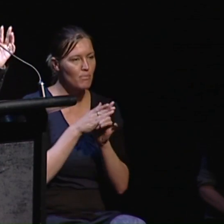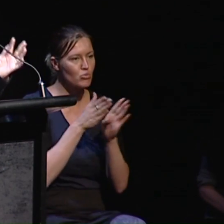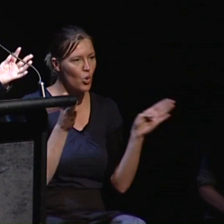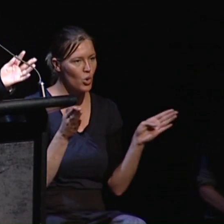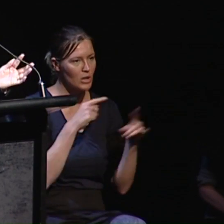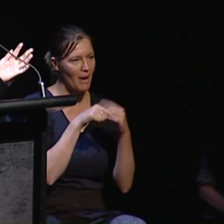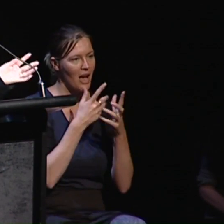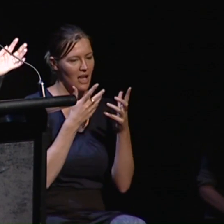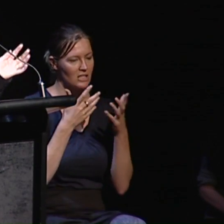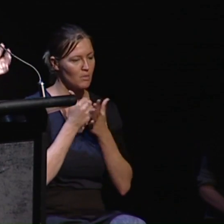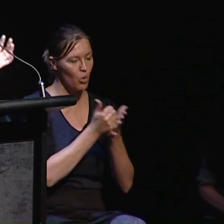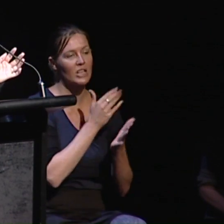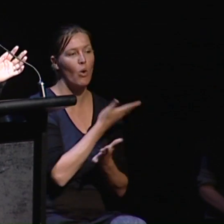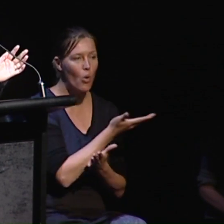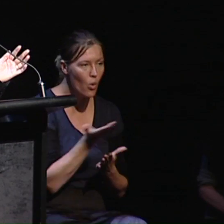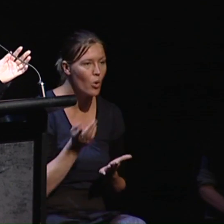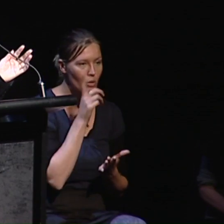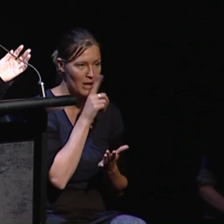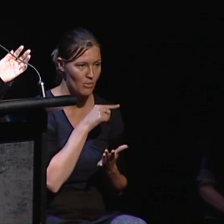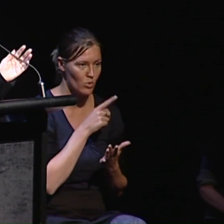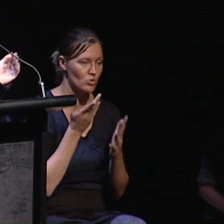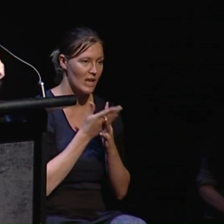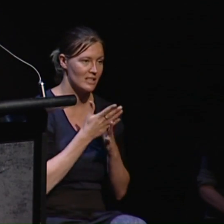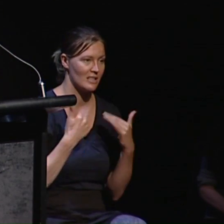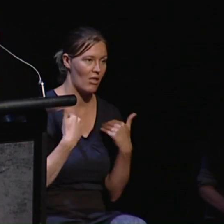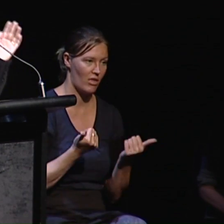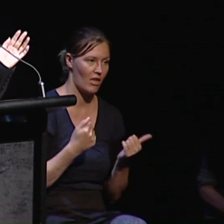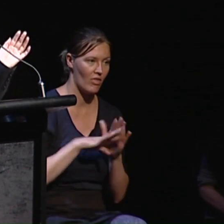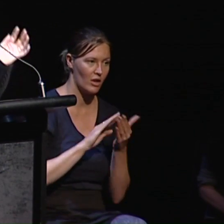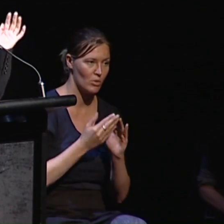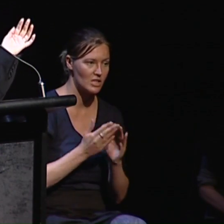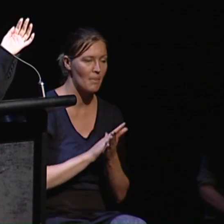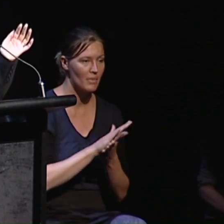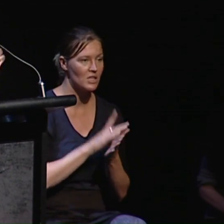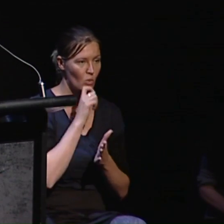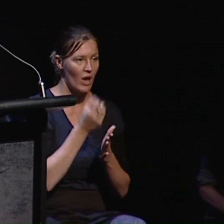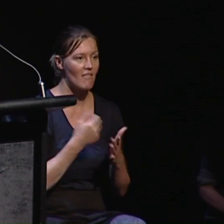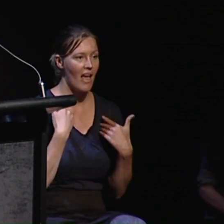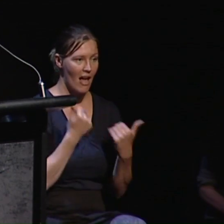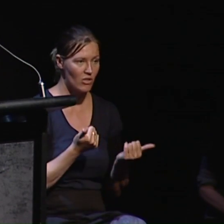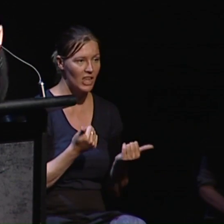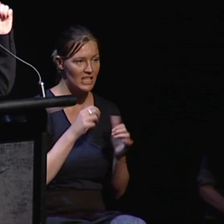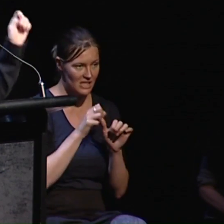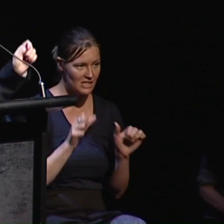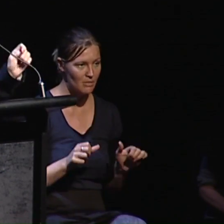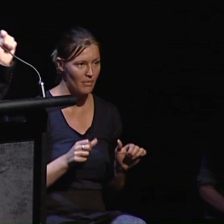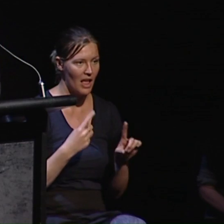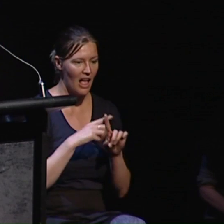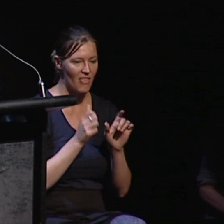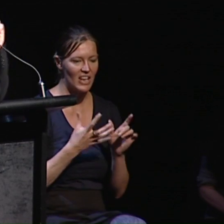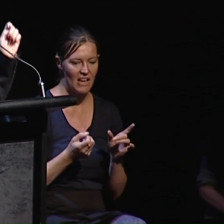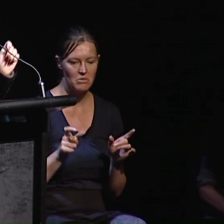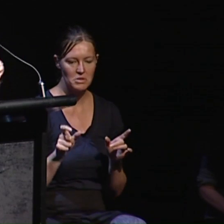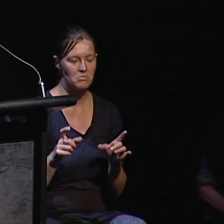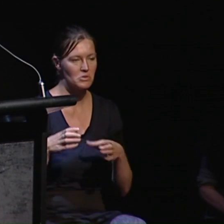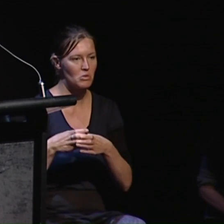about supporting all people to access healthcare in our communities, we're going to end up with a healthcare system and then silos for different kinds